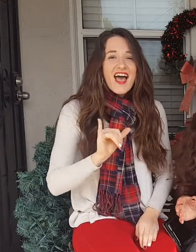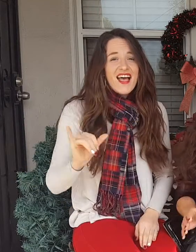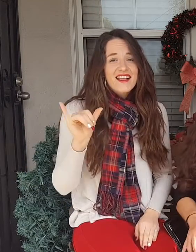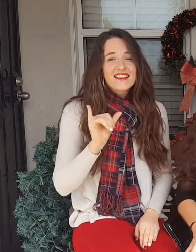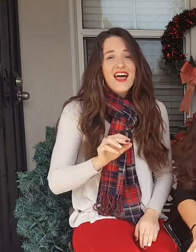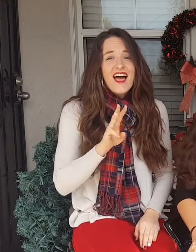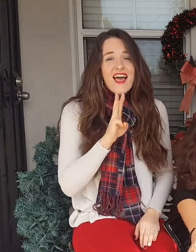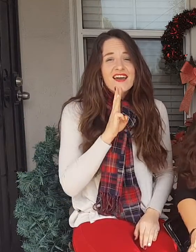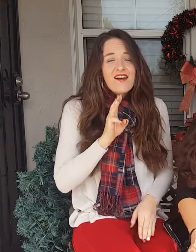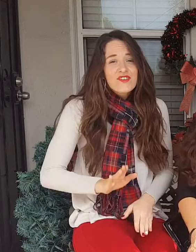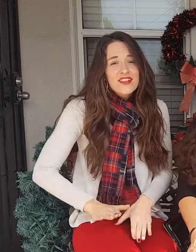and like a